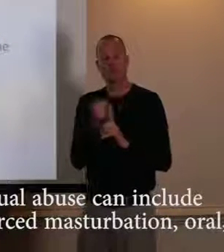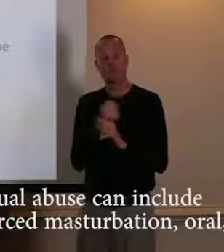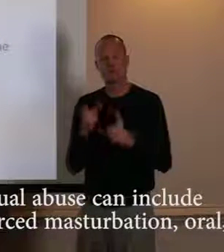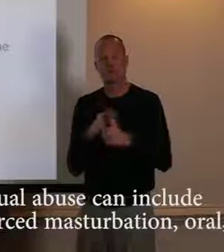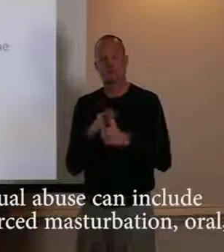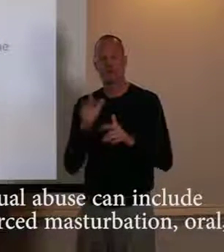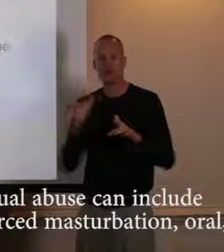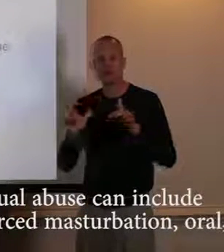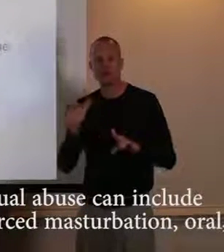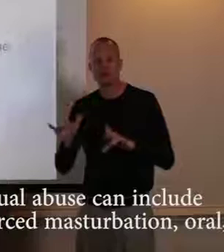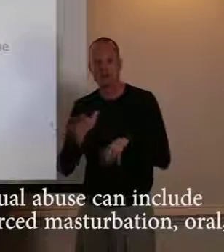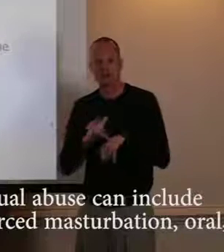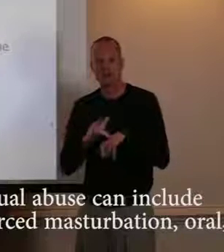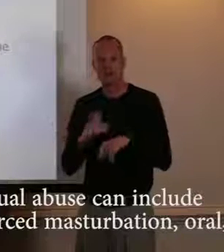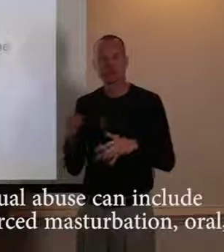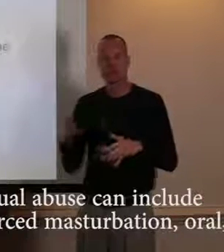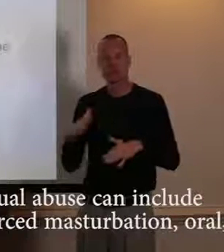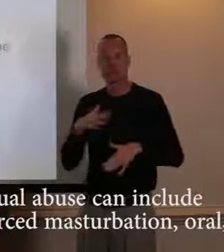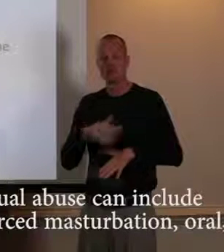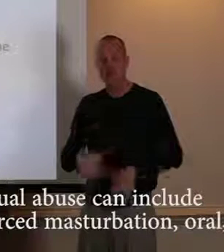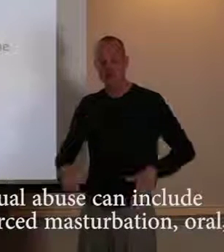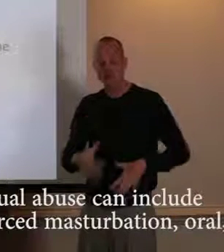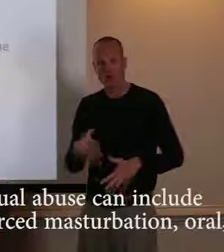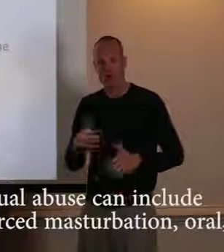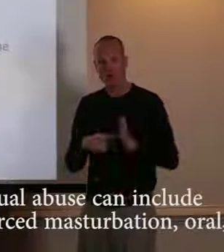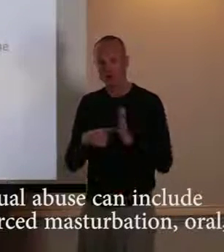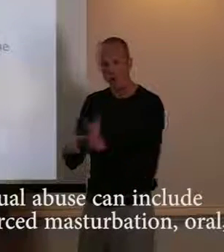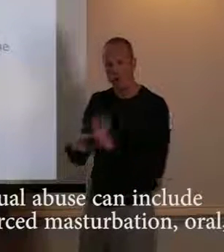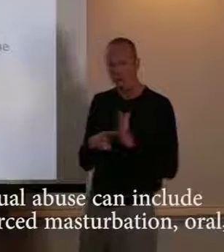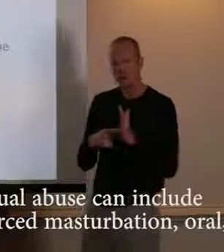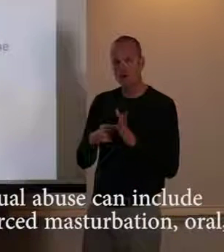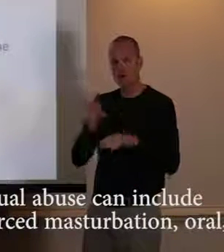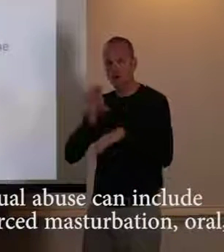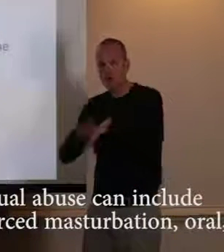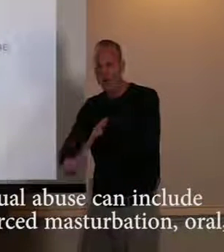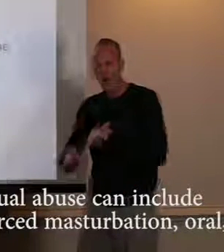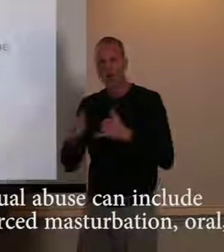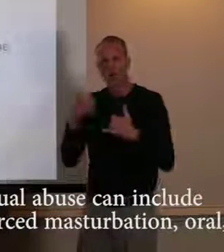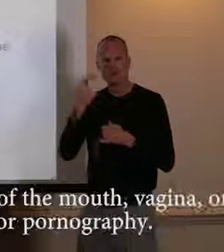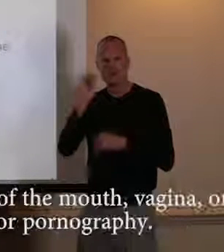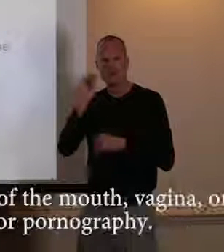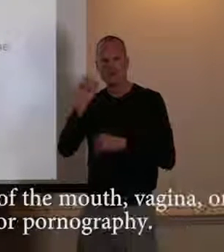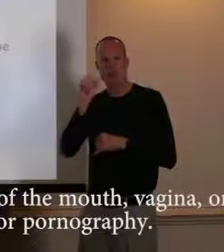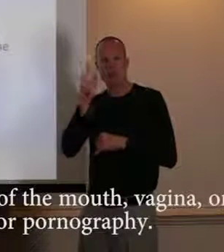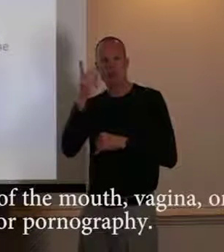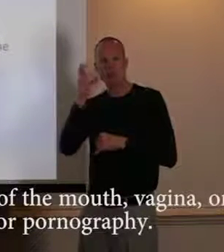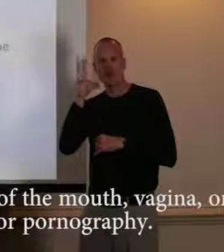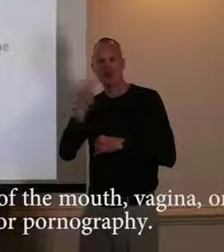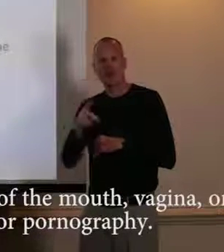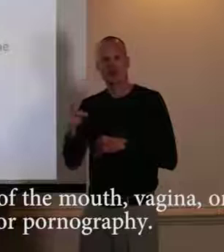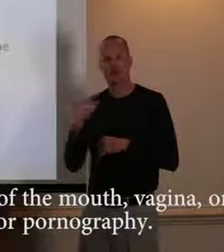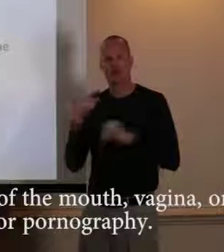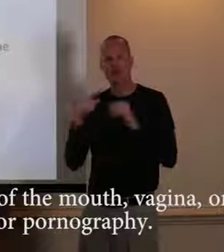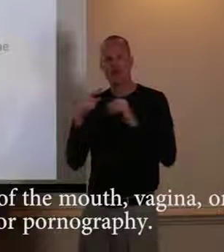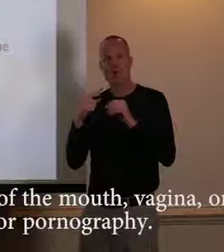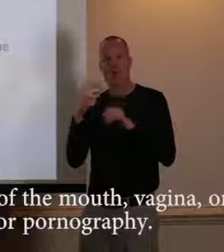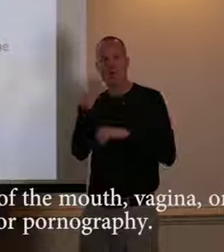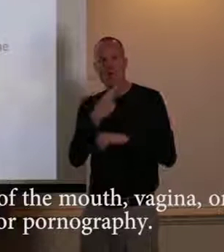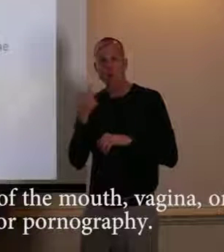fondling, genital exposure, forced masturbation, oral, penile, or digital penetration of the mouth, vagina,